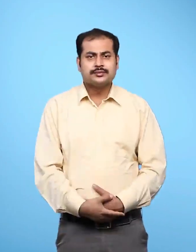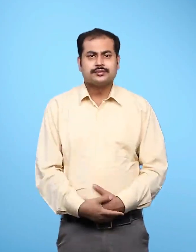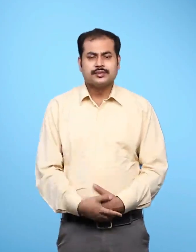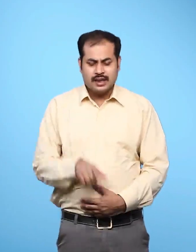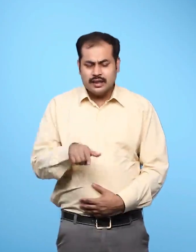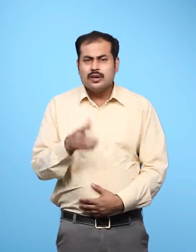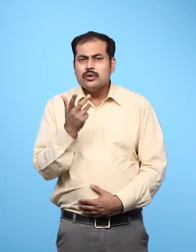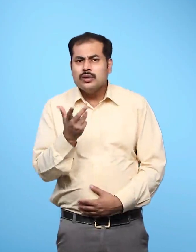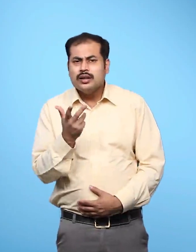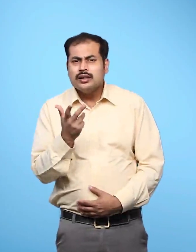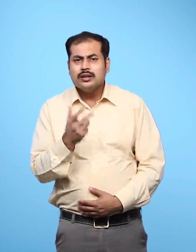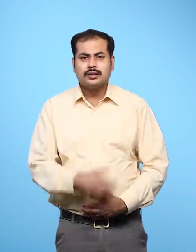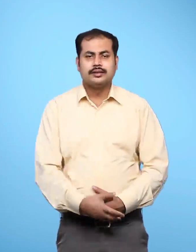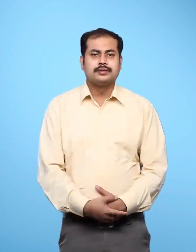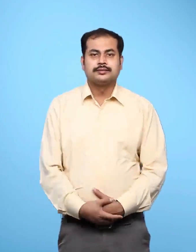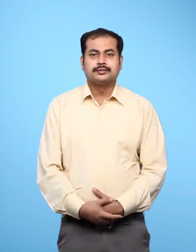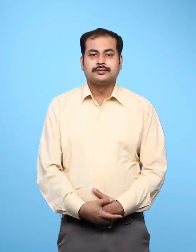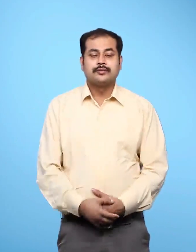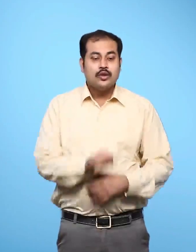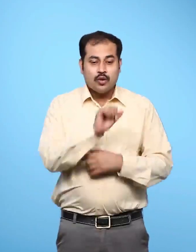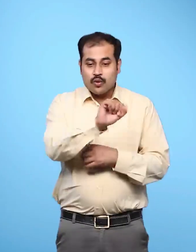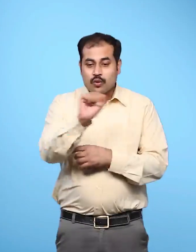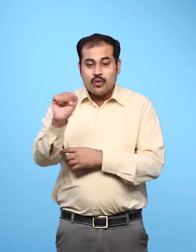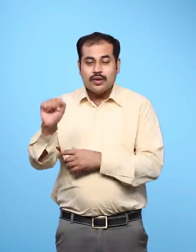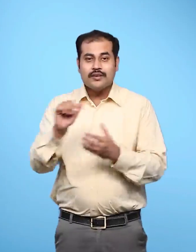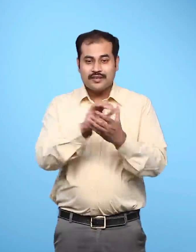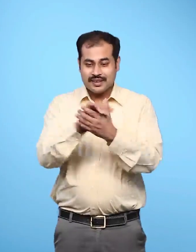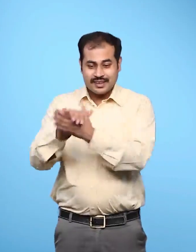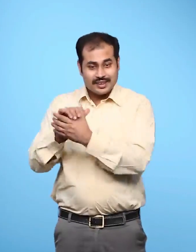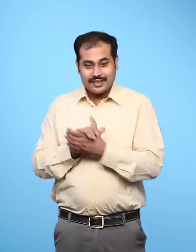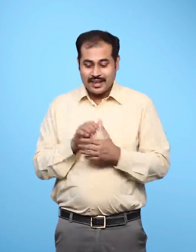Why? Talk to your friends about it.